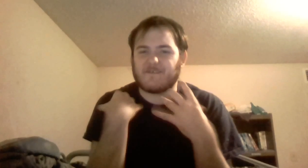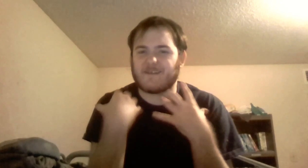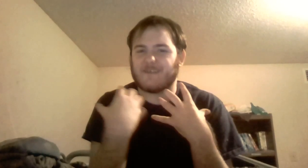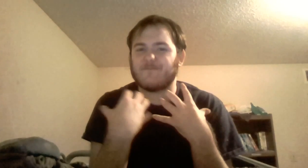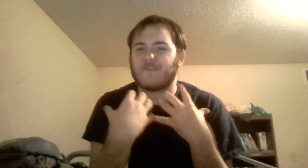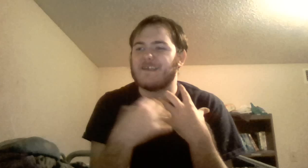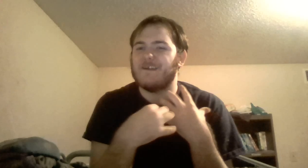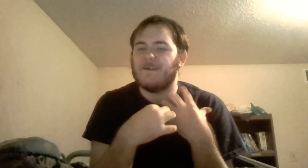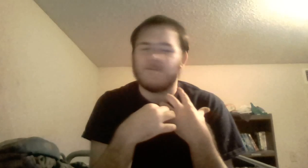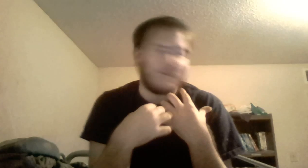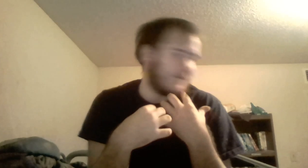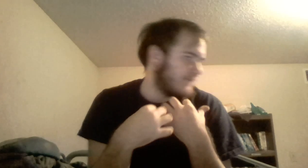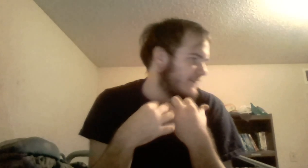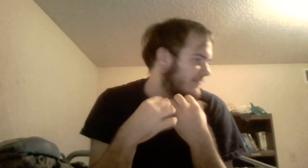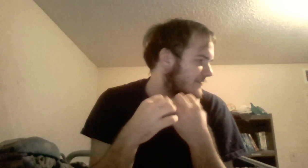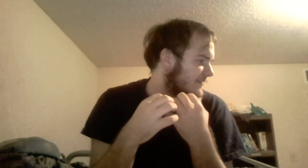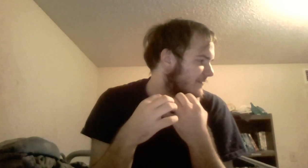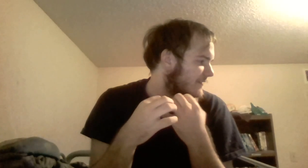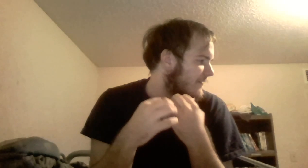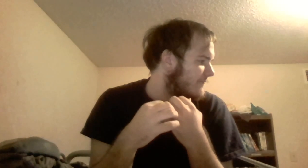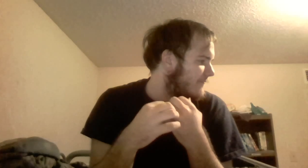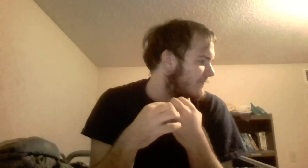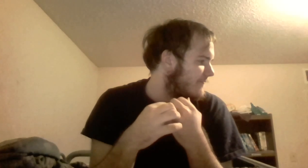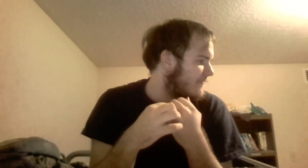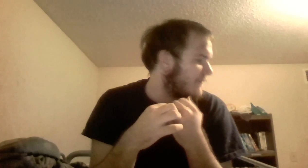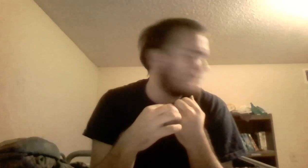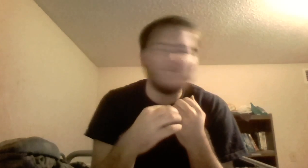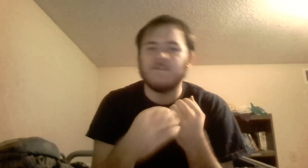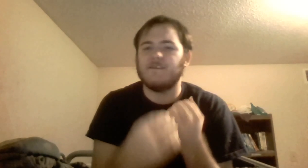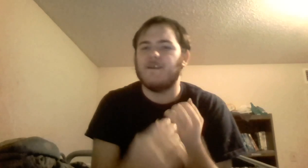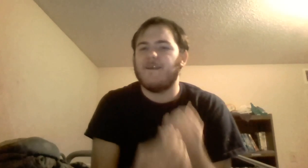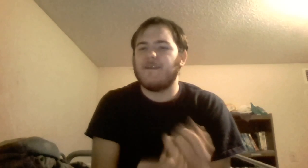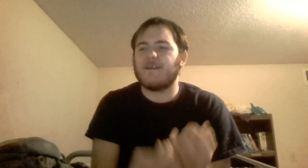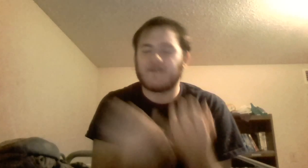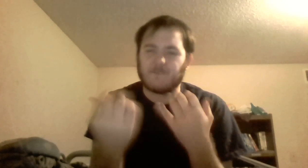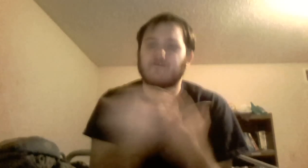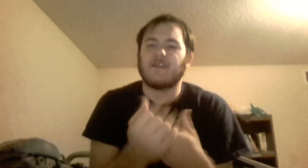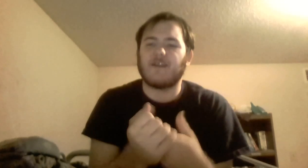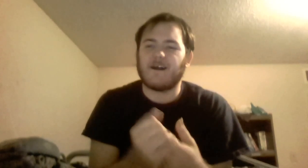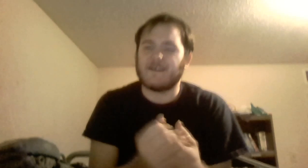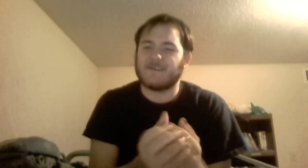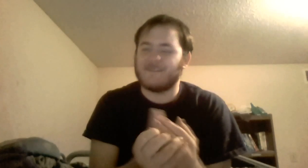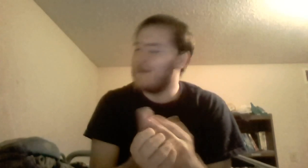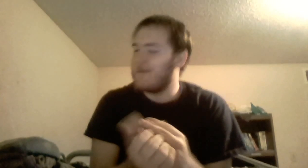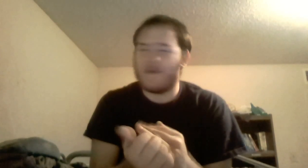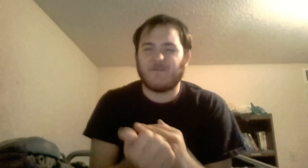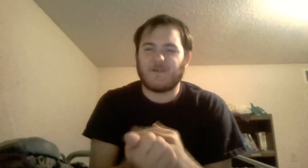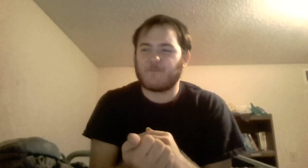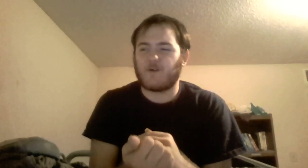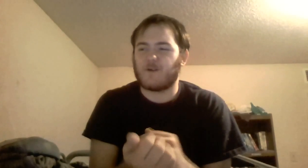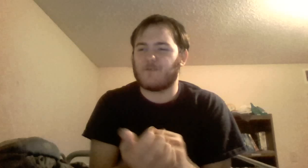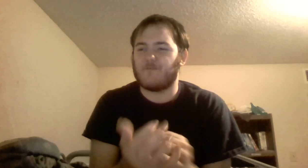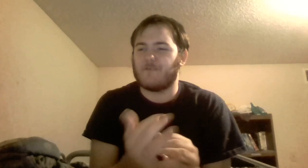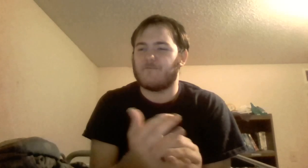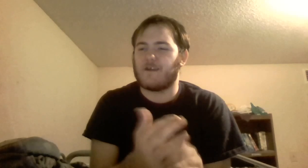is kind of funny, you know, you know, he got company lying, and, and one great part is when they